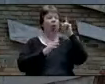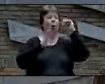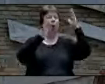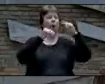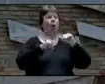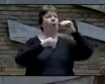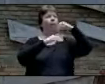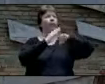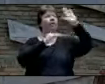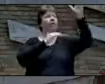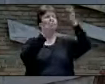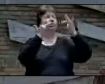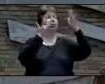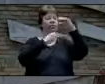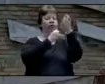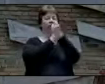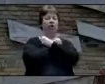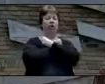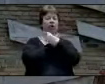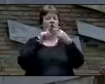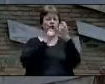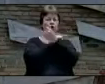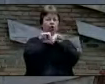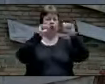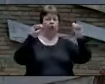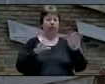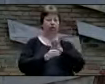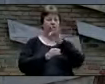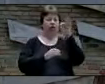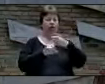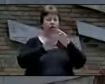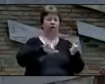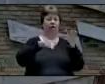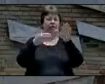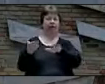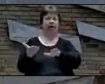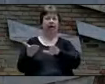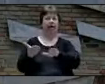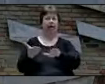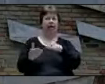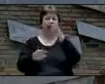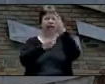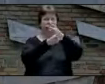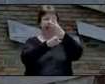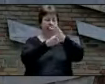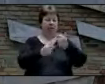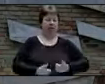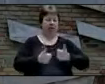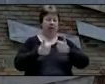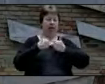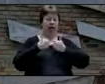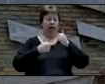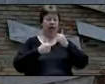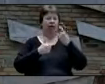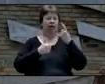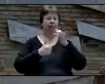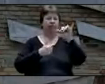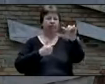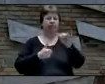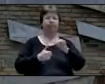in his merciful love, to rescue their souls from death, to keep them alive in famine.